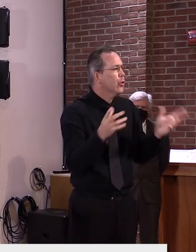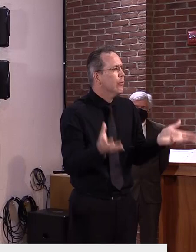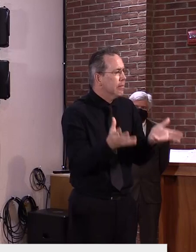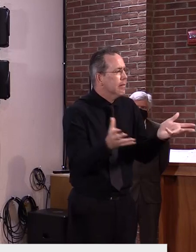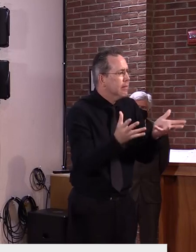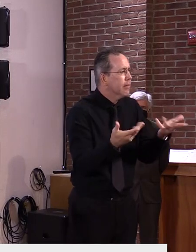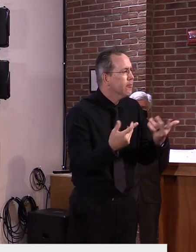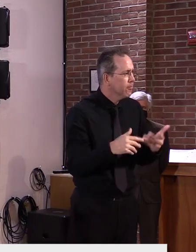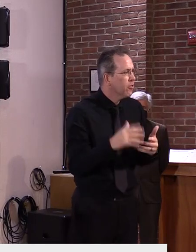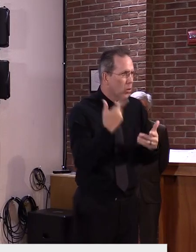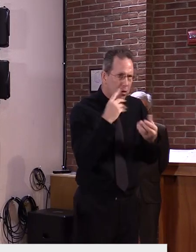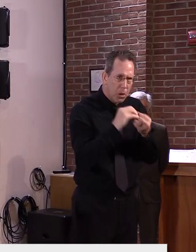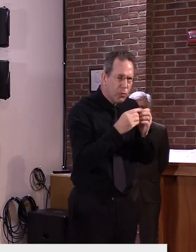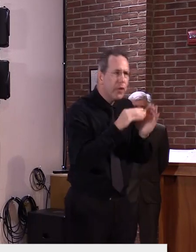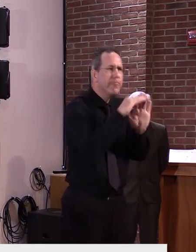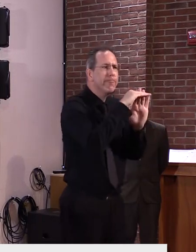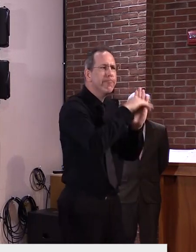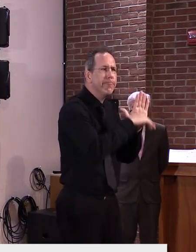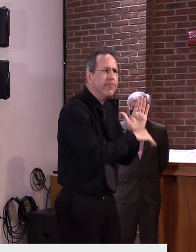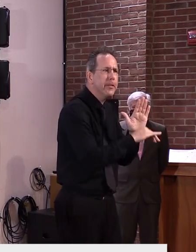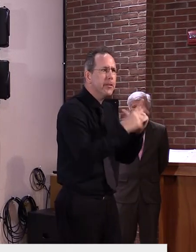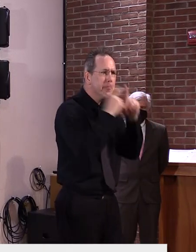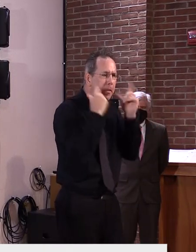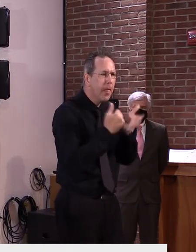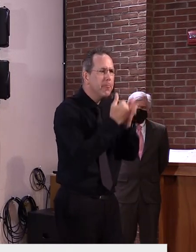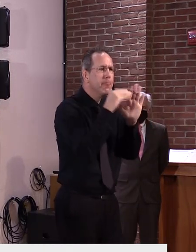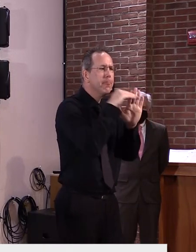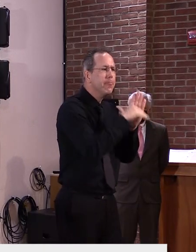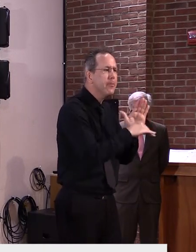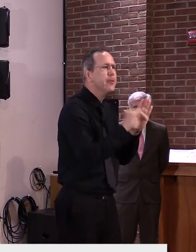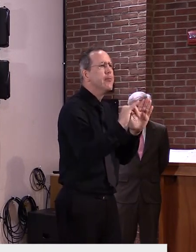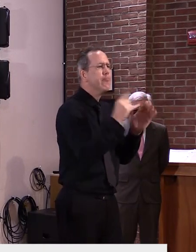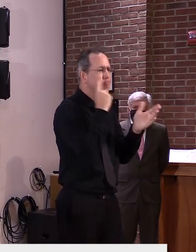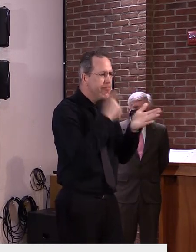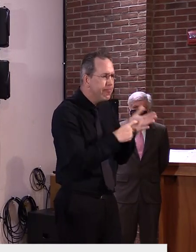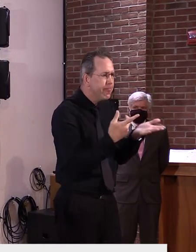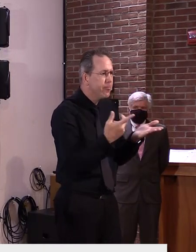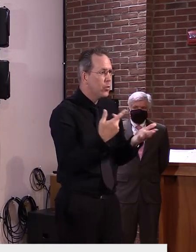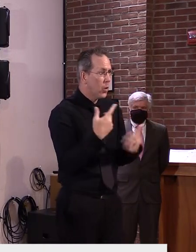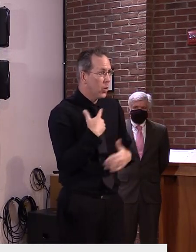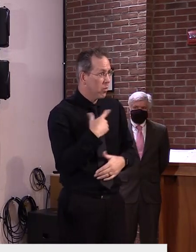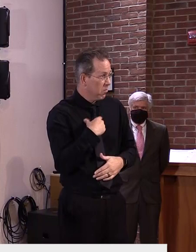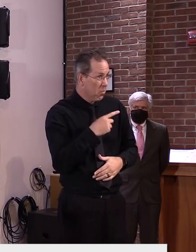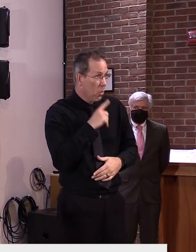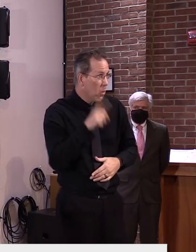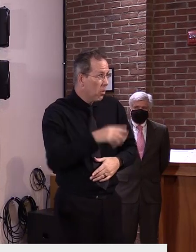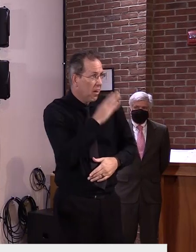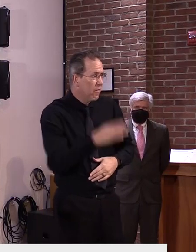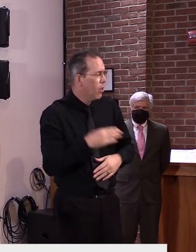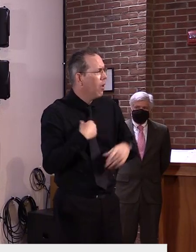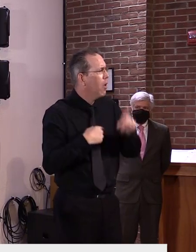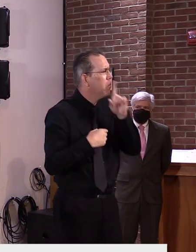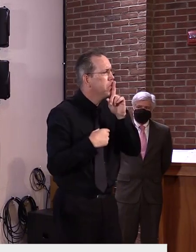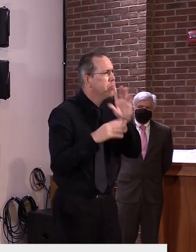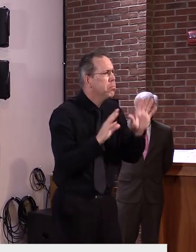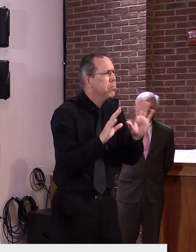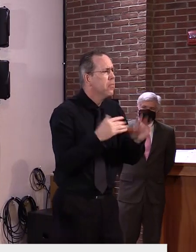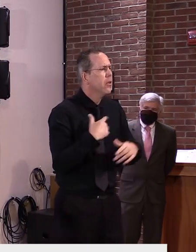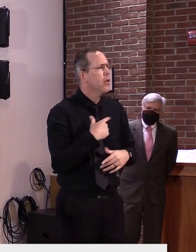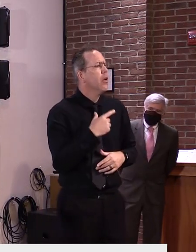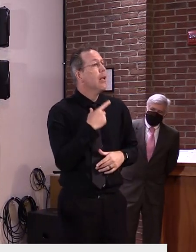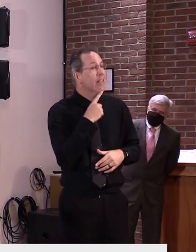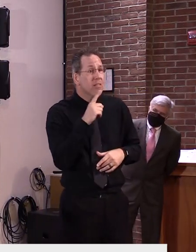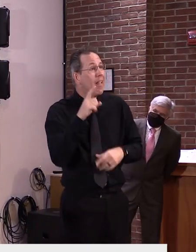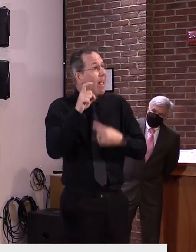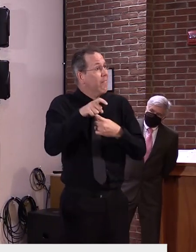successful, and to use that tool, keep that tool in the toolbox, and utilize it when it's necessary. And as I said, when I'm